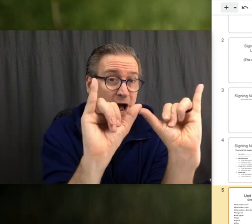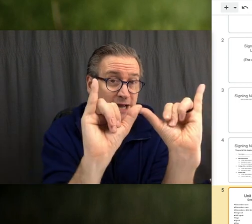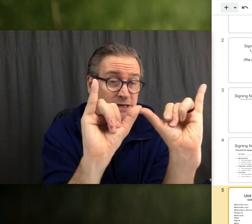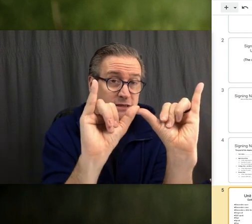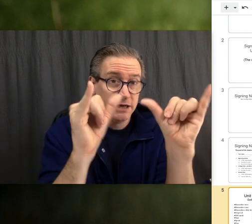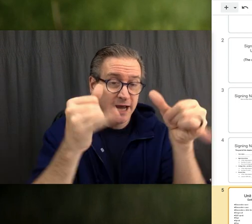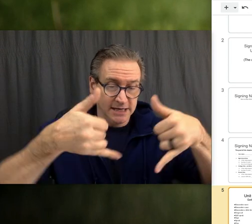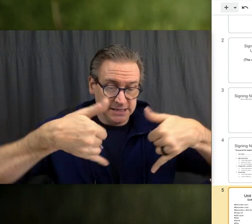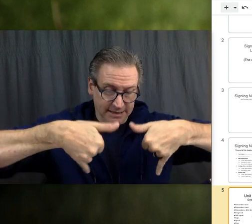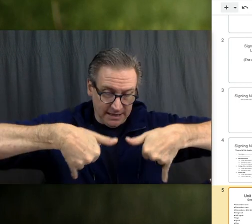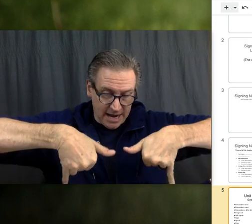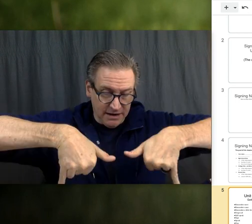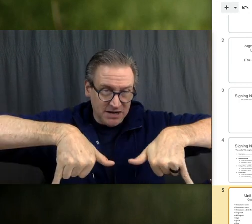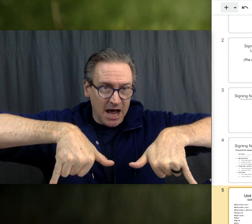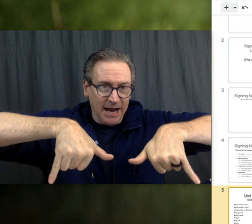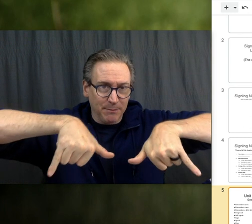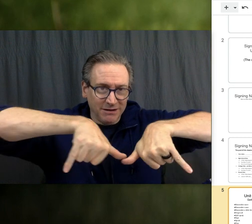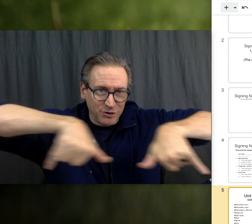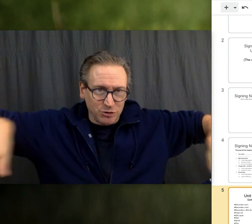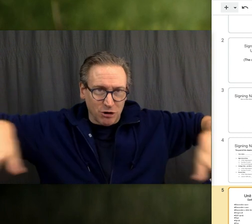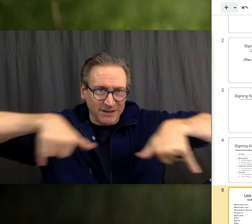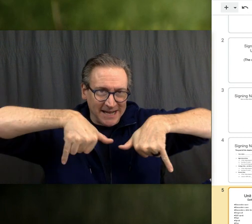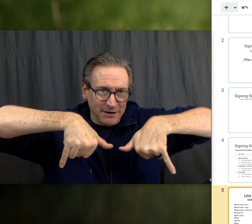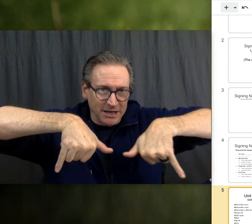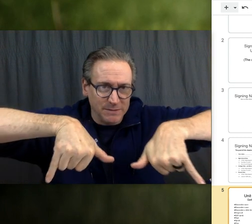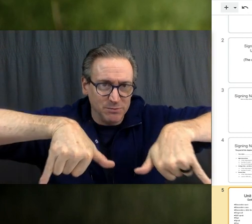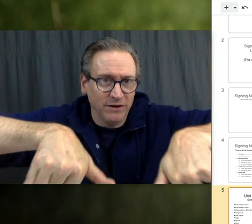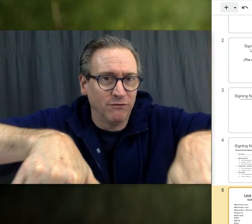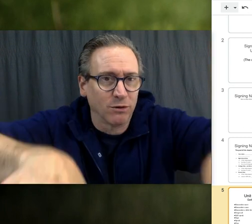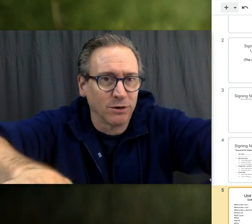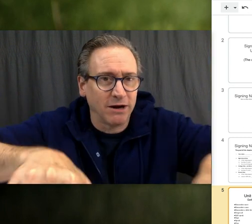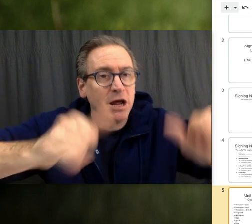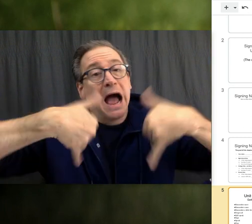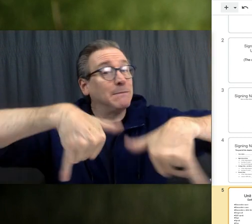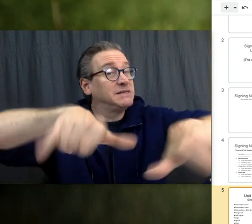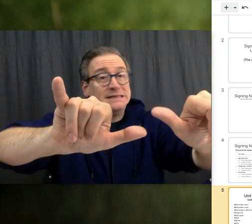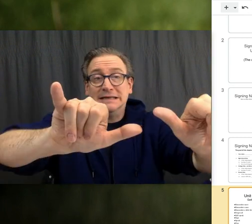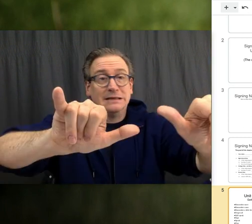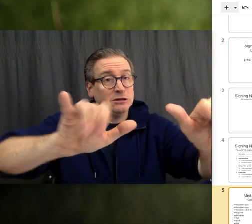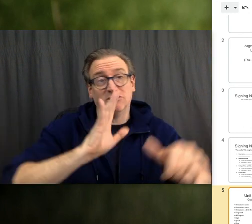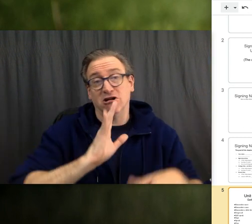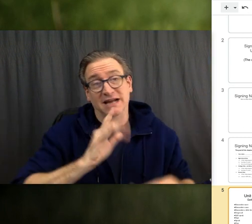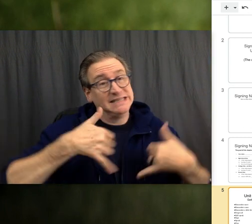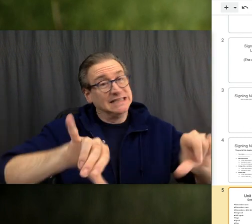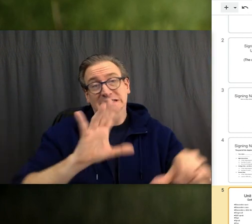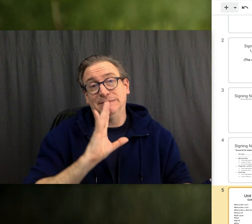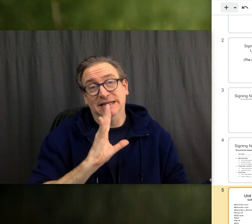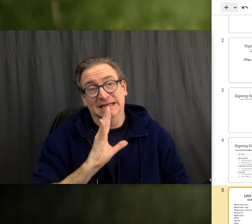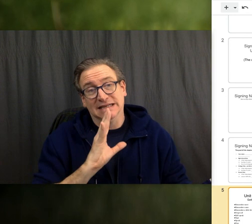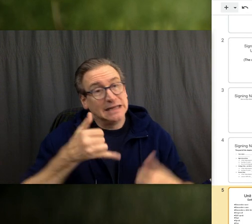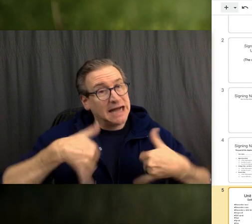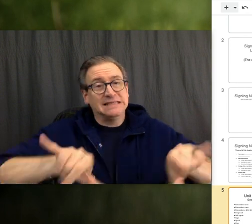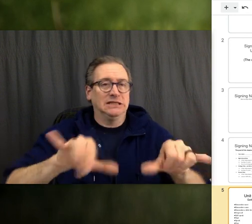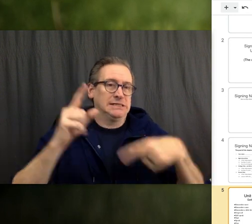two Y's, and it's like the line of time drawn in the sand keeps moving forward, right? I'm still talking. I still